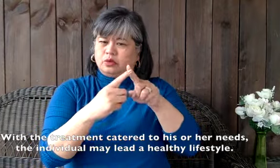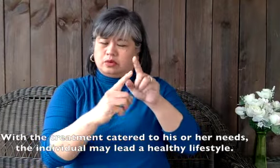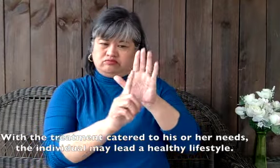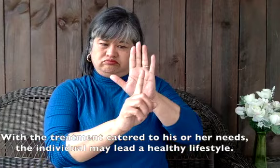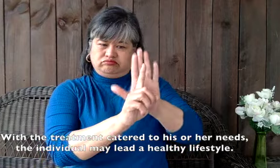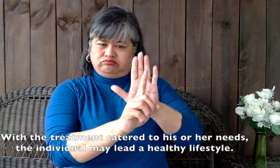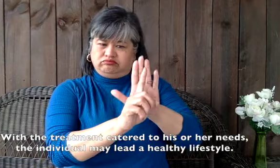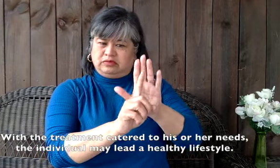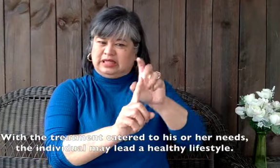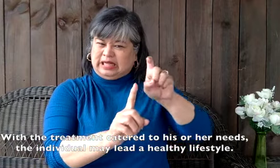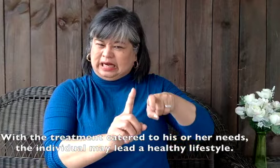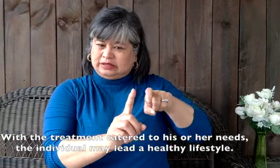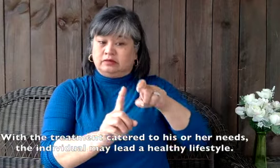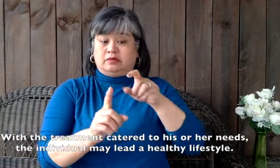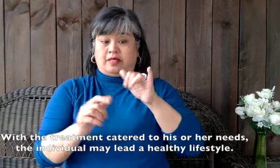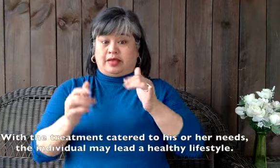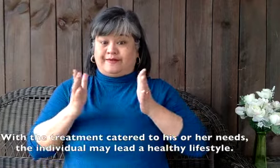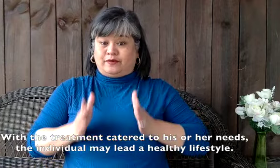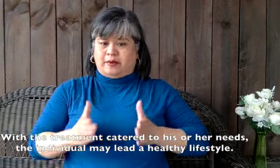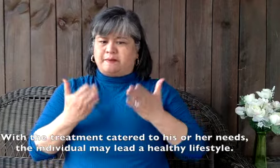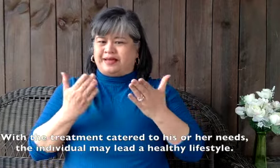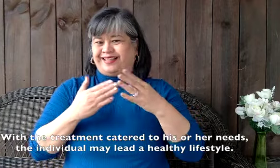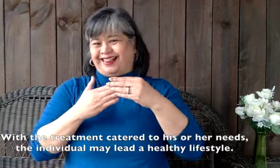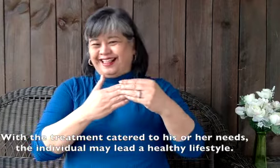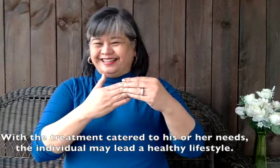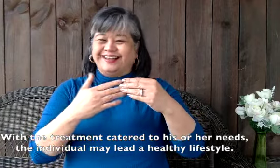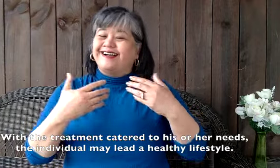needs, the individual may lead a healthy lifestyle.